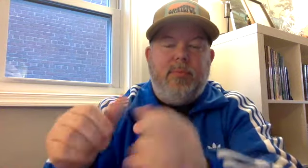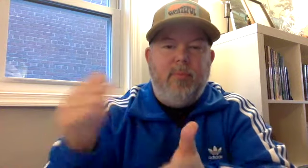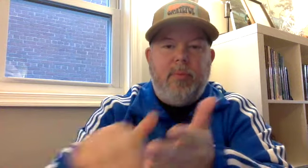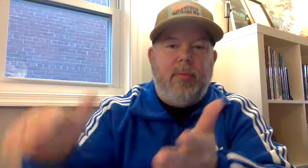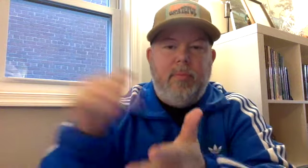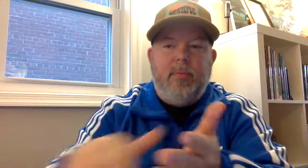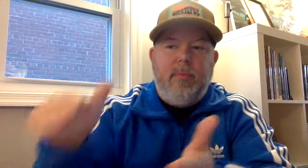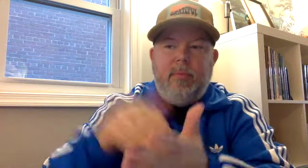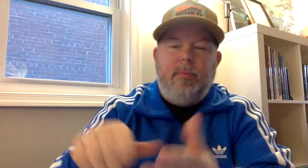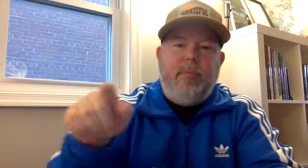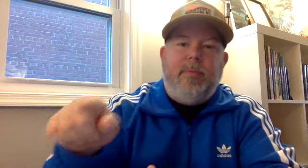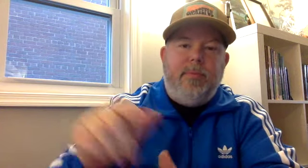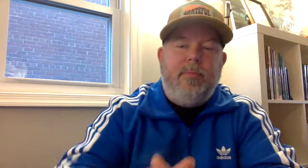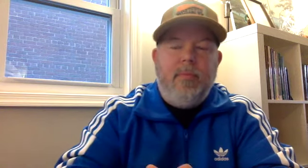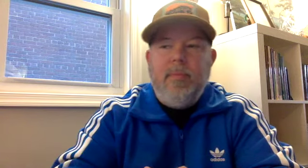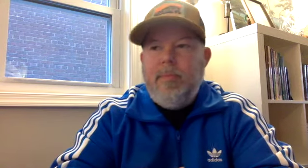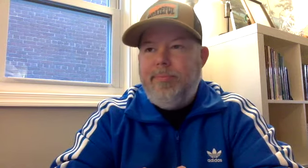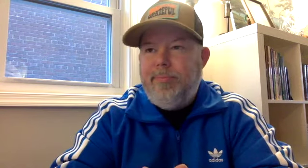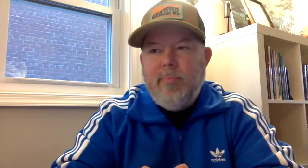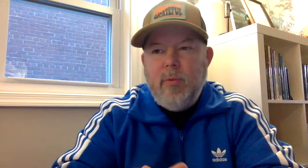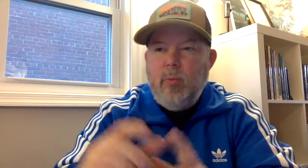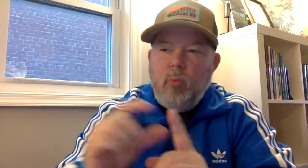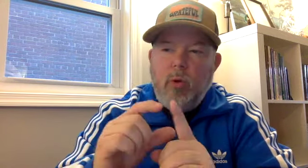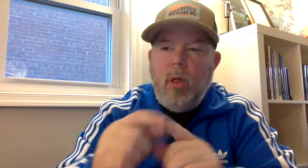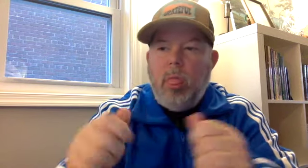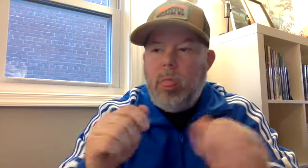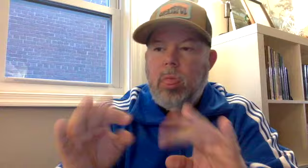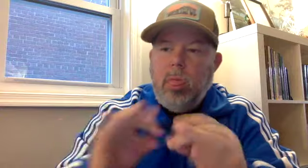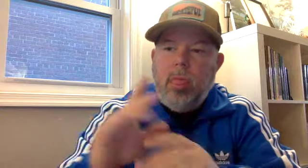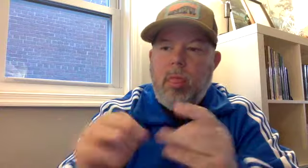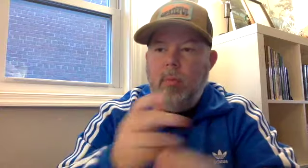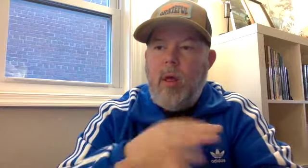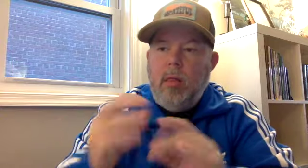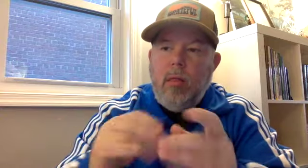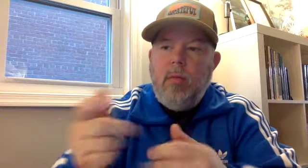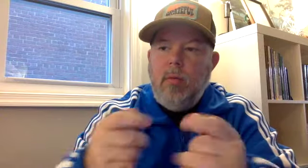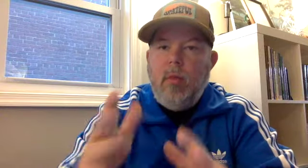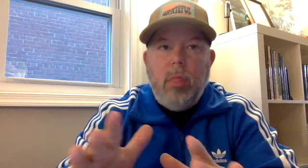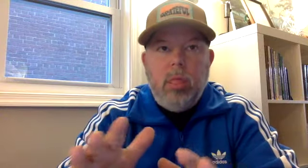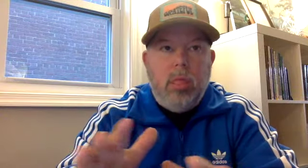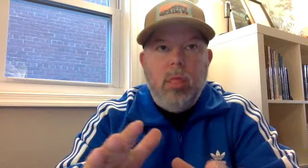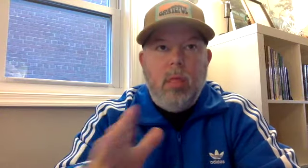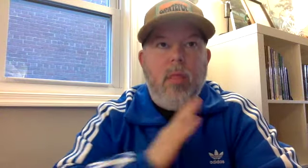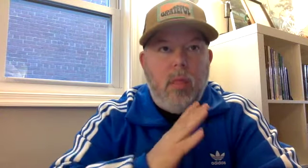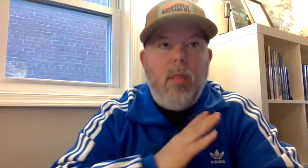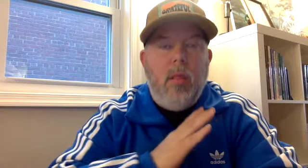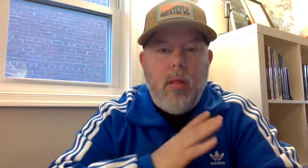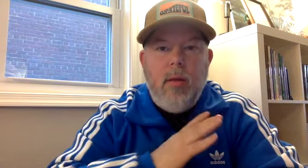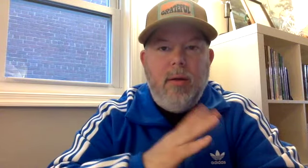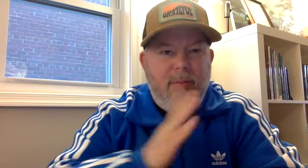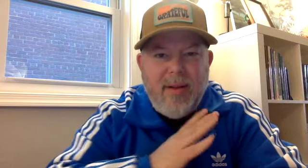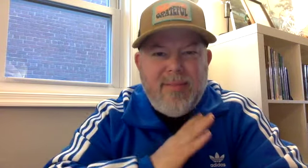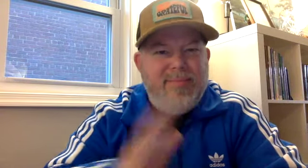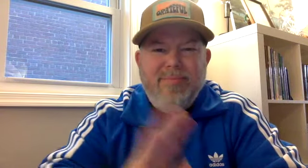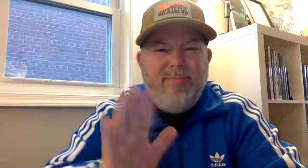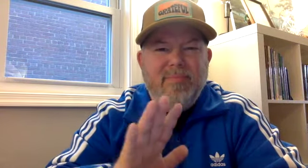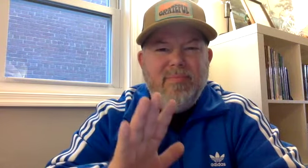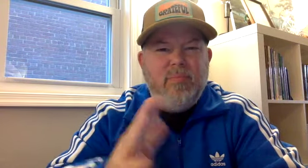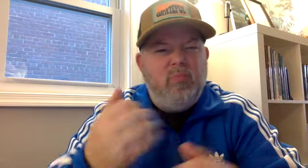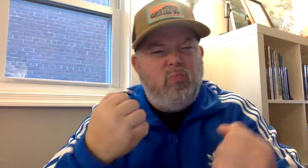in 2014. He's got 100,000 troops amassed on the Ukrainian border, and he's paying no price at all. We're talking way too much, and we're doing too